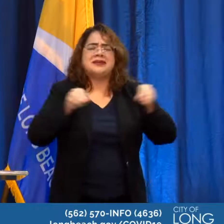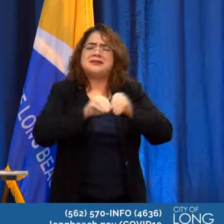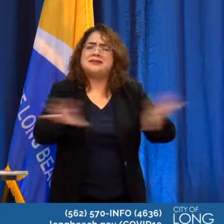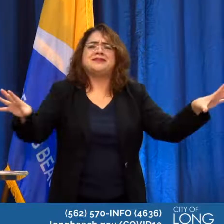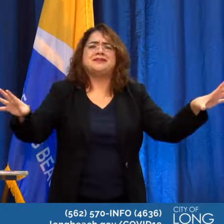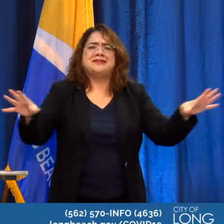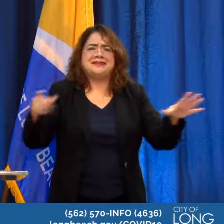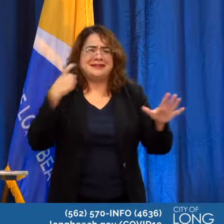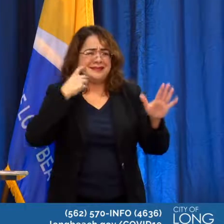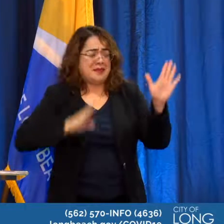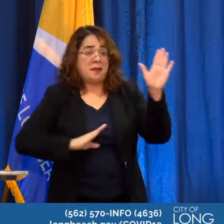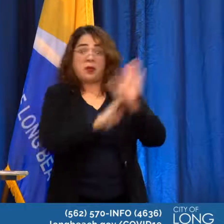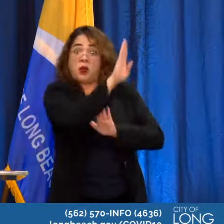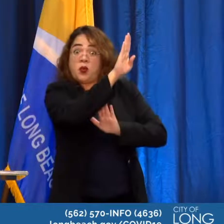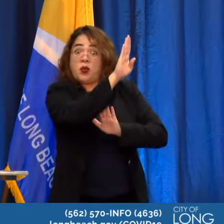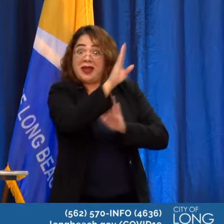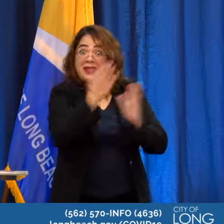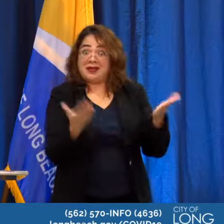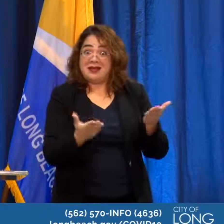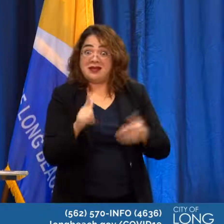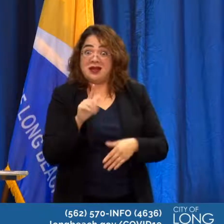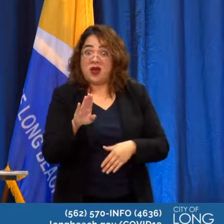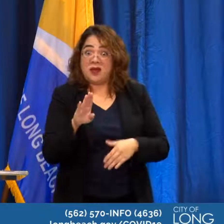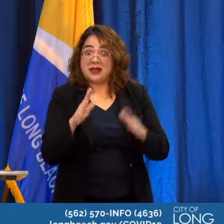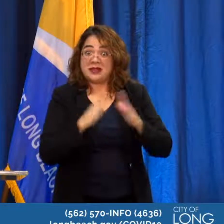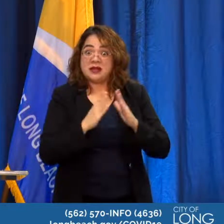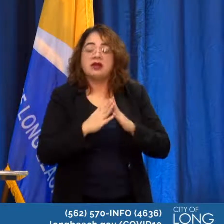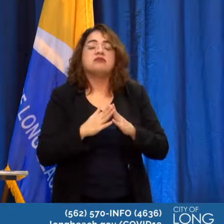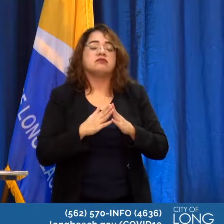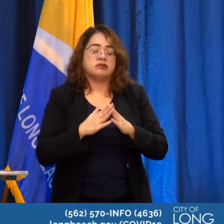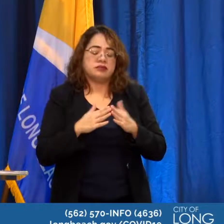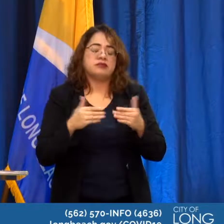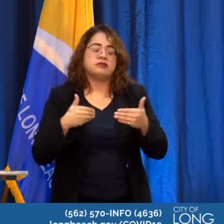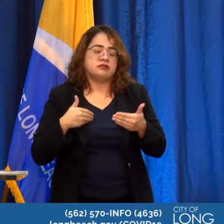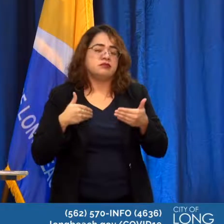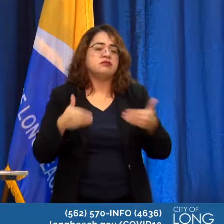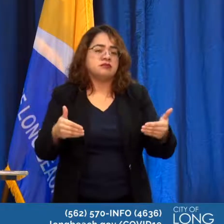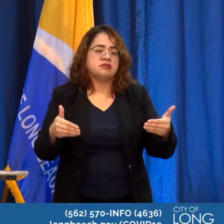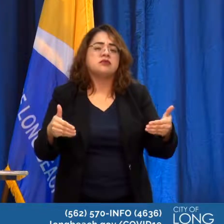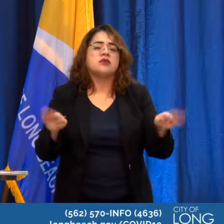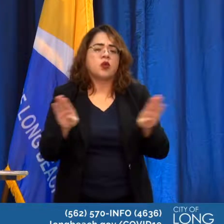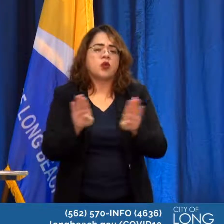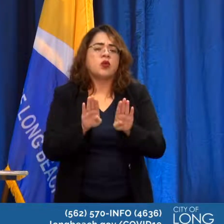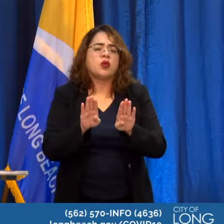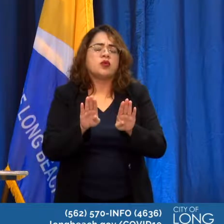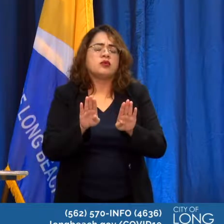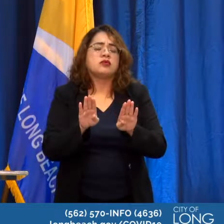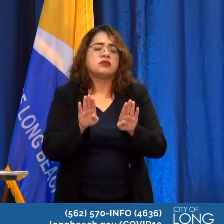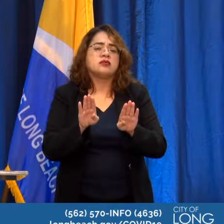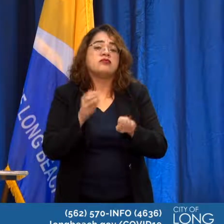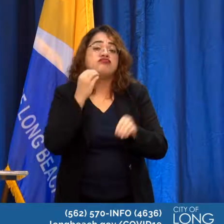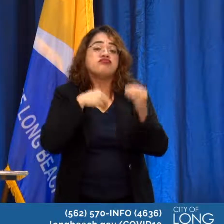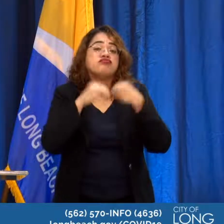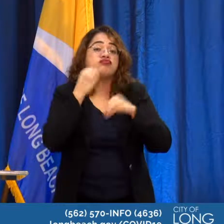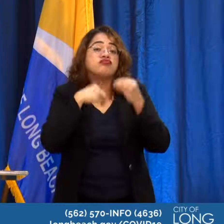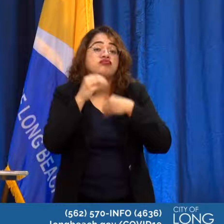virus and exposure within the city, we've chosen to move forward with the closure of restaurants, of dining, on-site